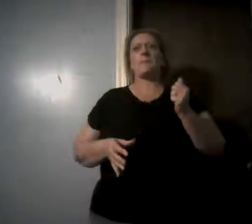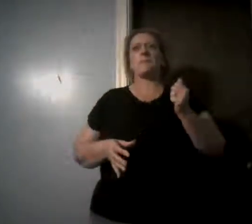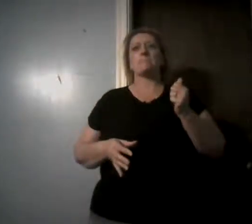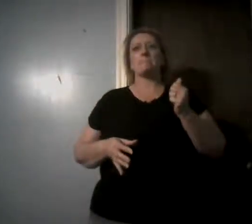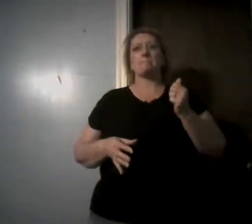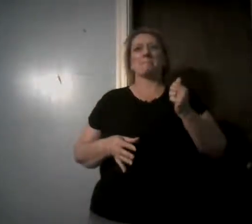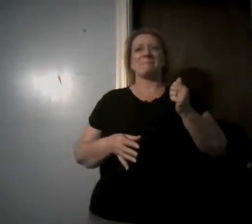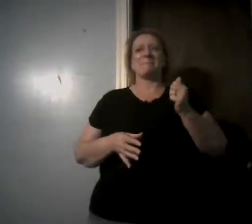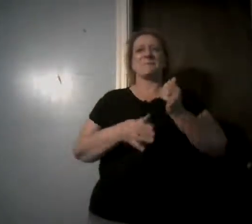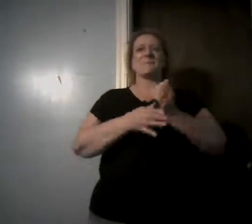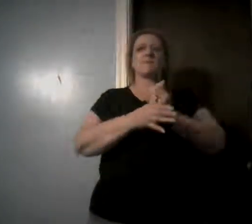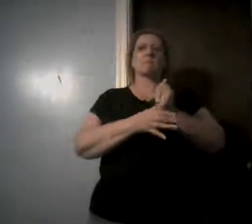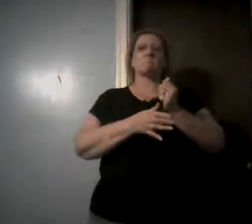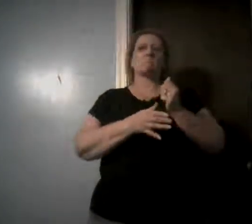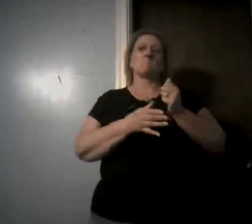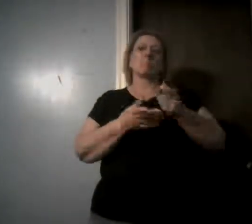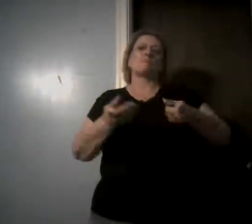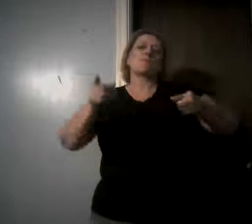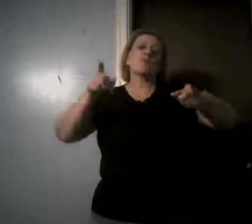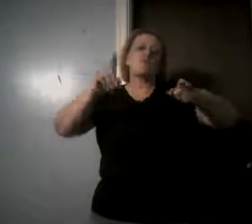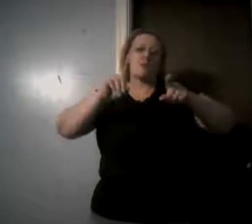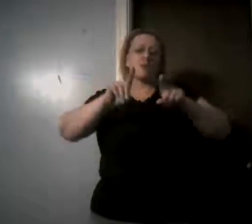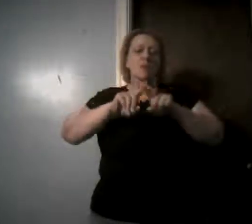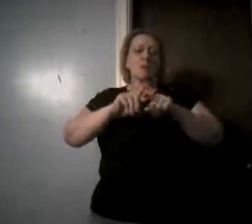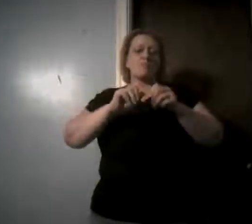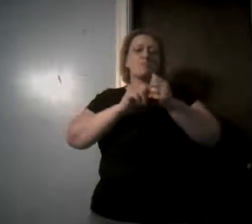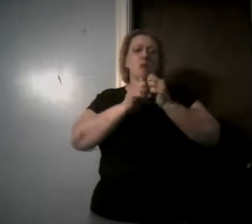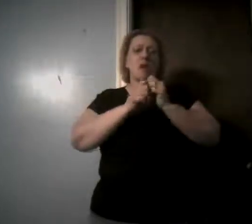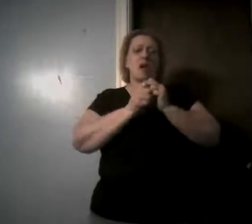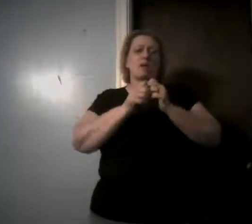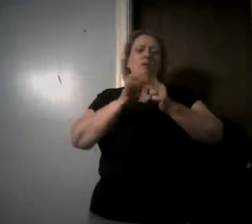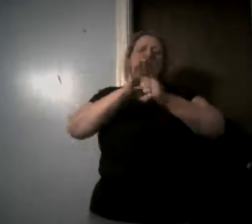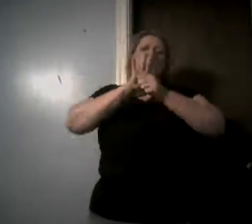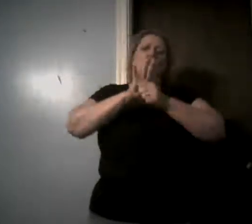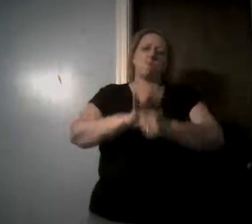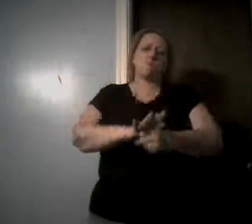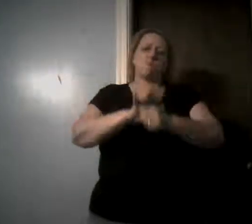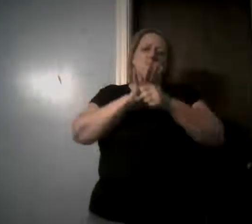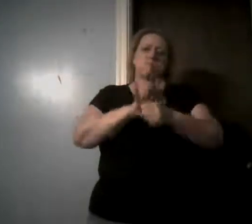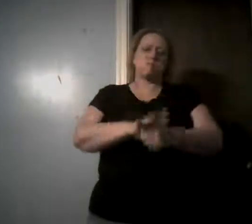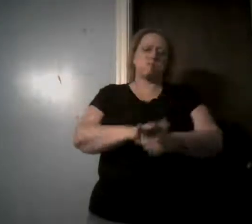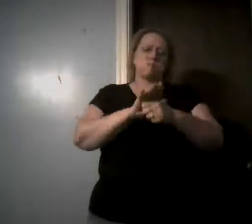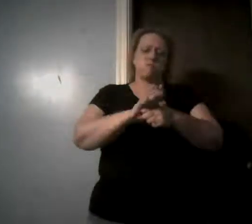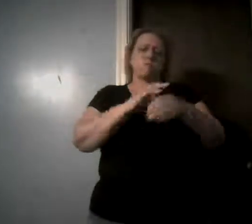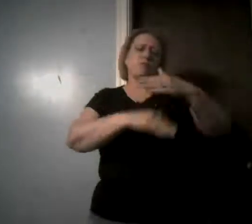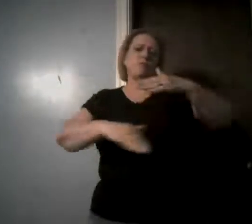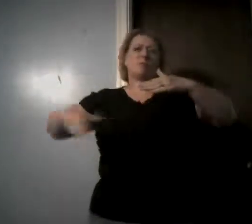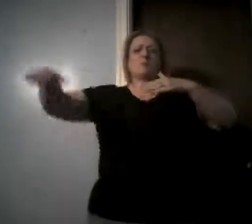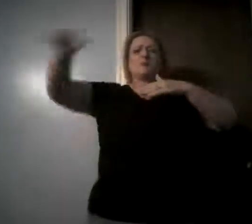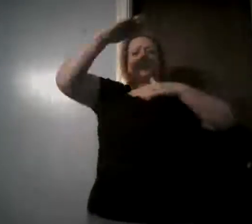Hemorrhoids can be caused by too much pressure on the veins in the pelvic and rectal areas.